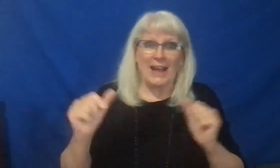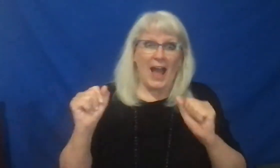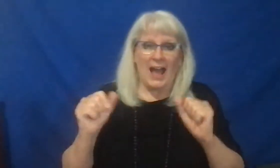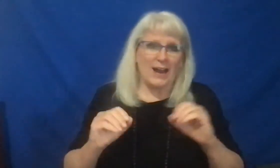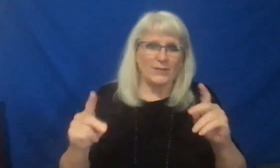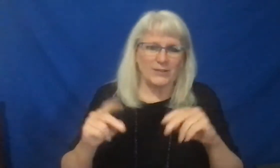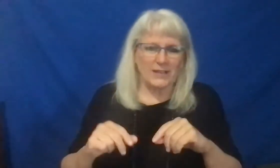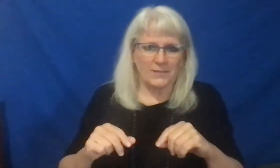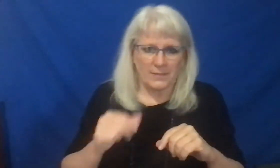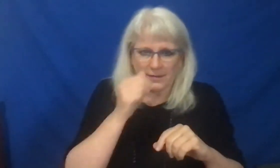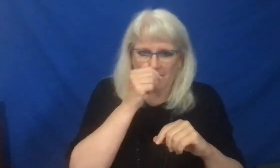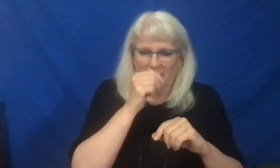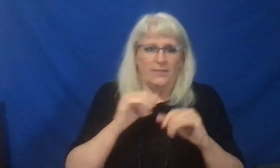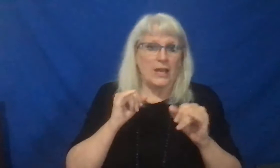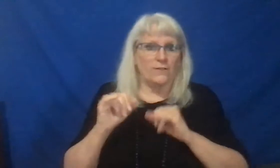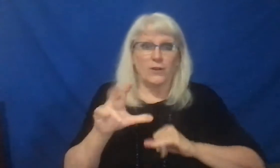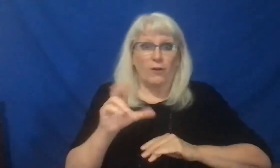a 30-minute interview, and there were 5 questions. And